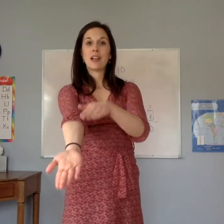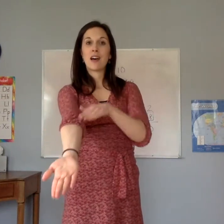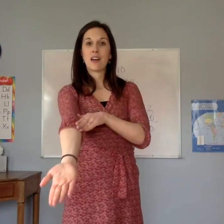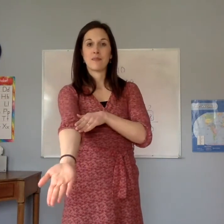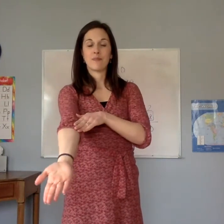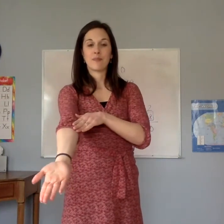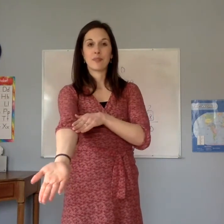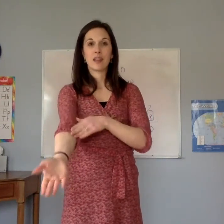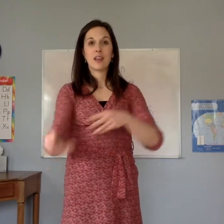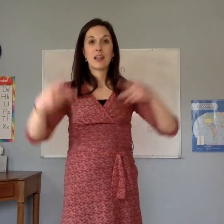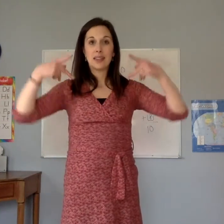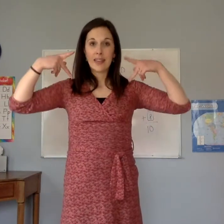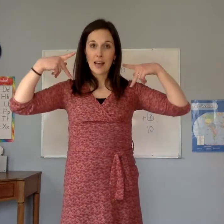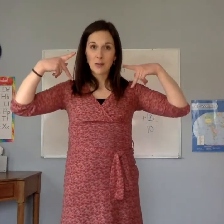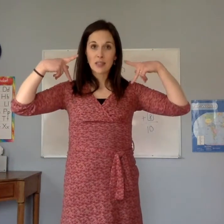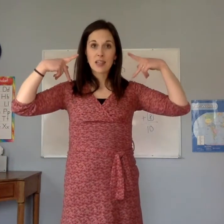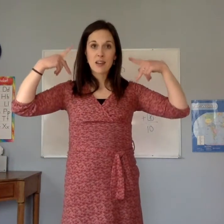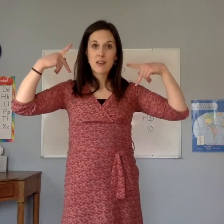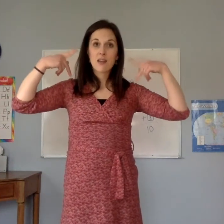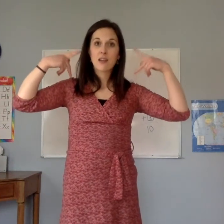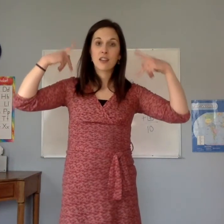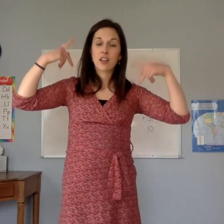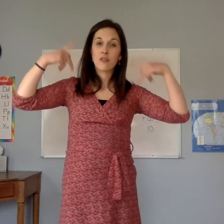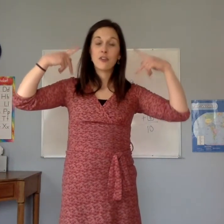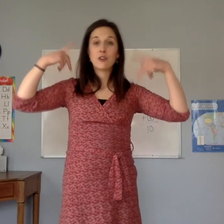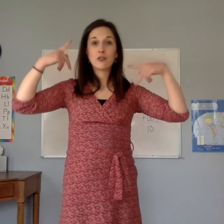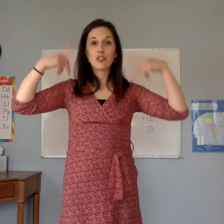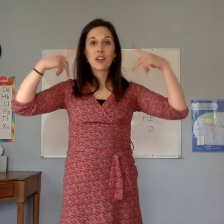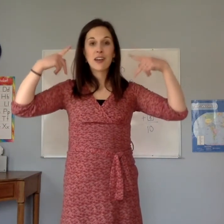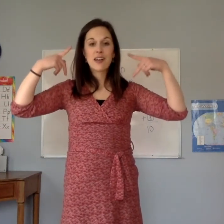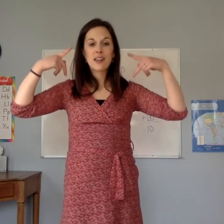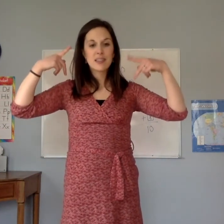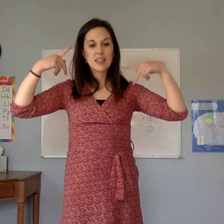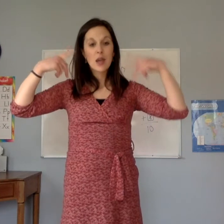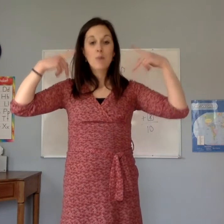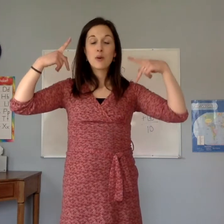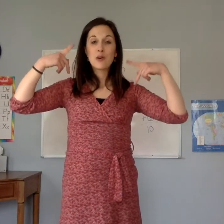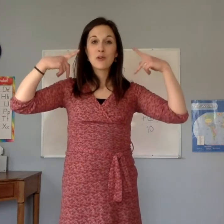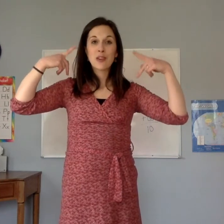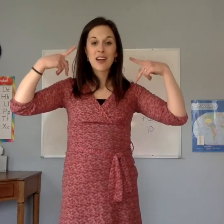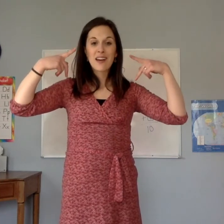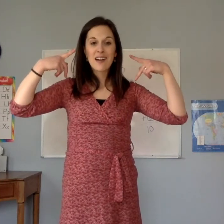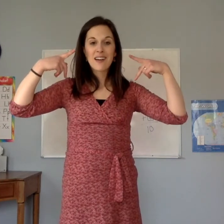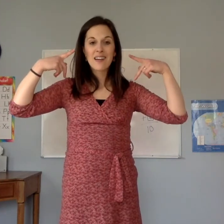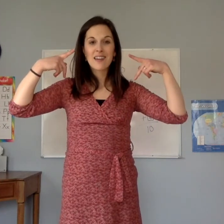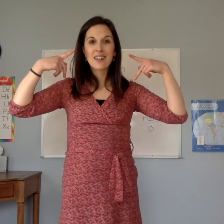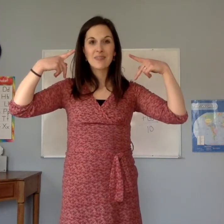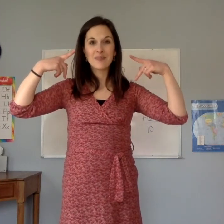Babylon. Lao Tzu, Confucius, Buddha.